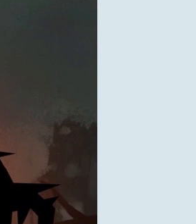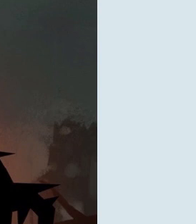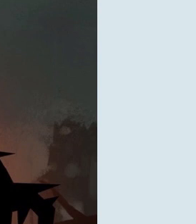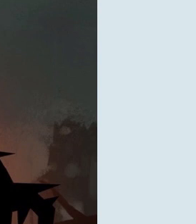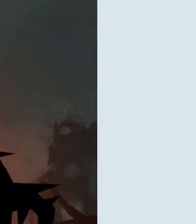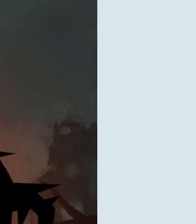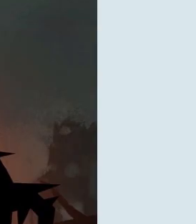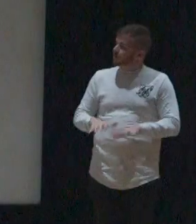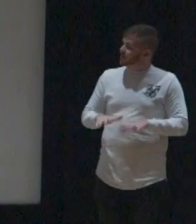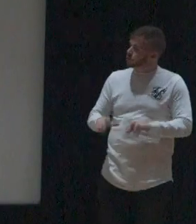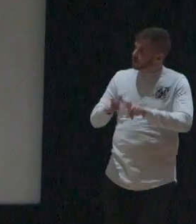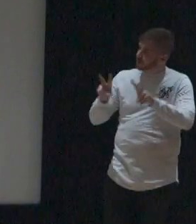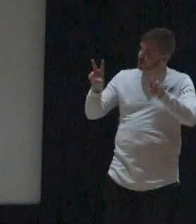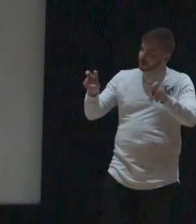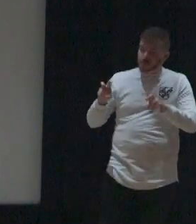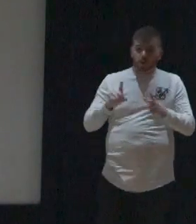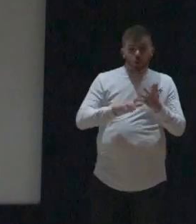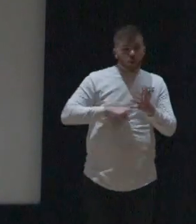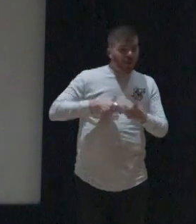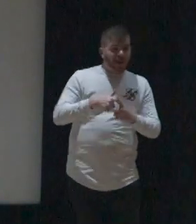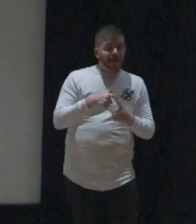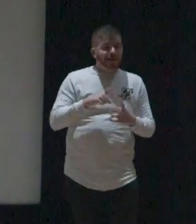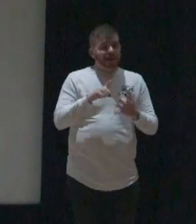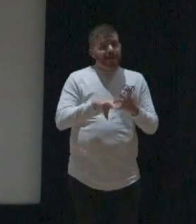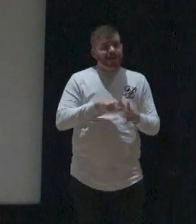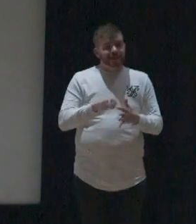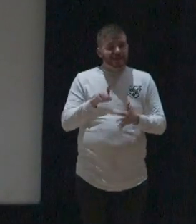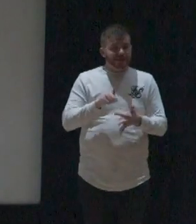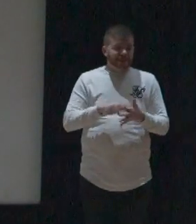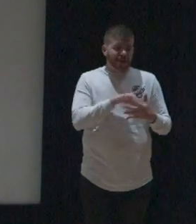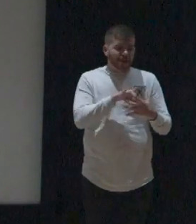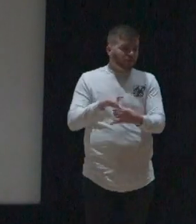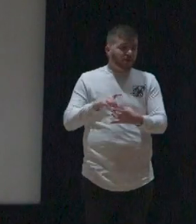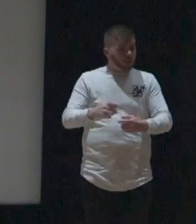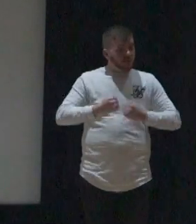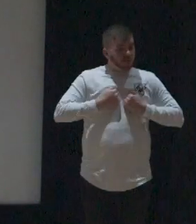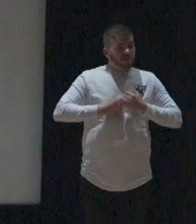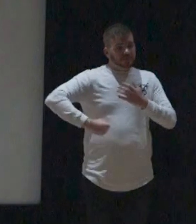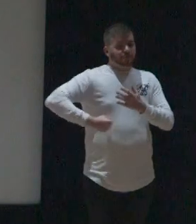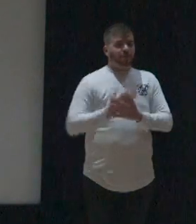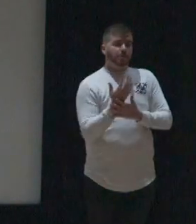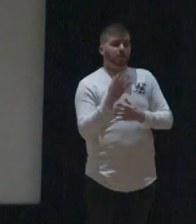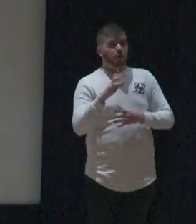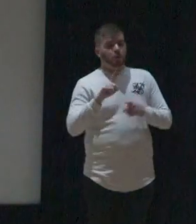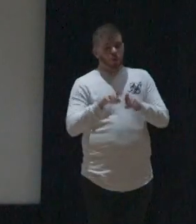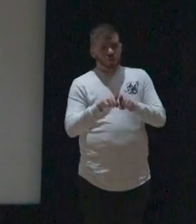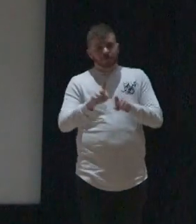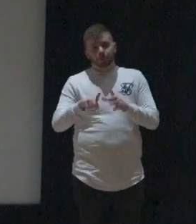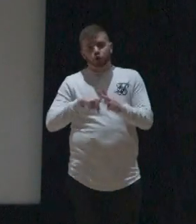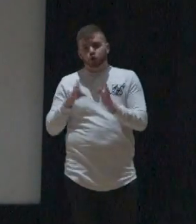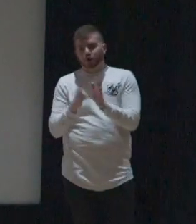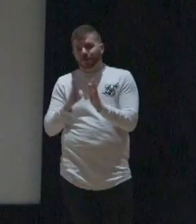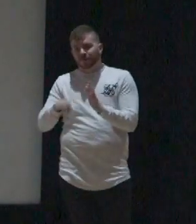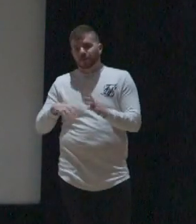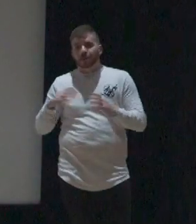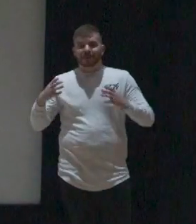theme. It's a UK indie collaboration. It's going to be developed by ourselves, Gralien Games, along with Jim Rossignol from Big Robot, supported